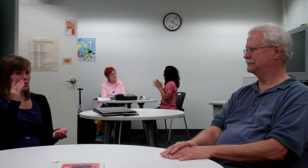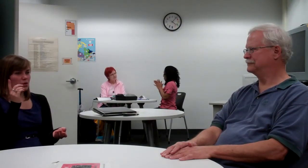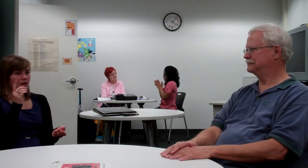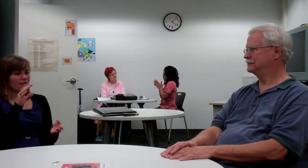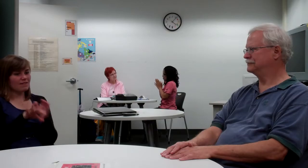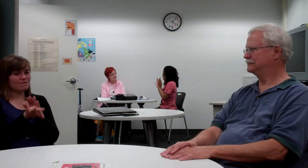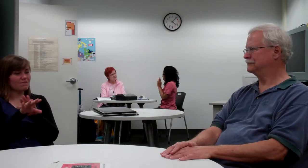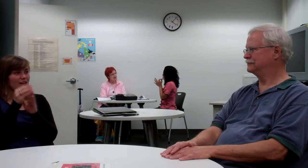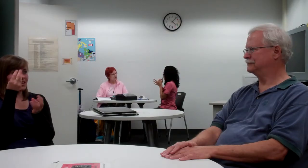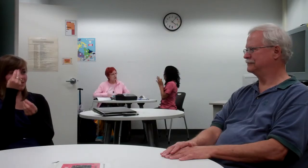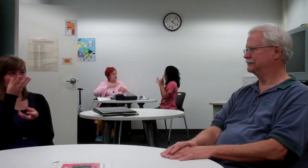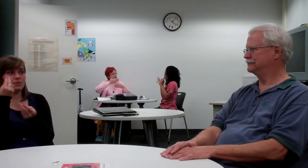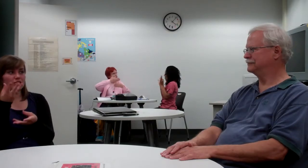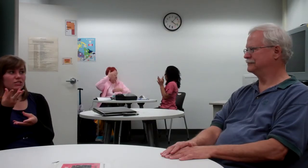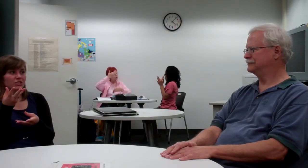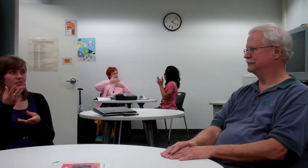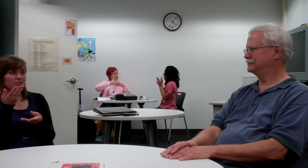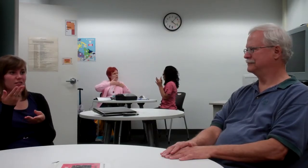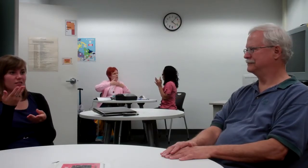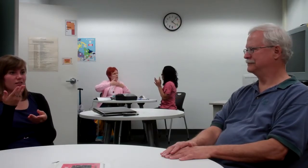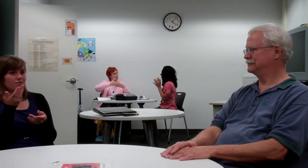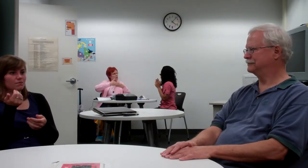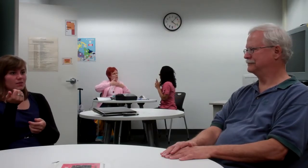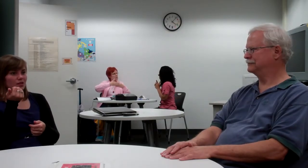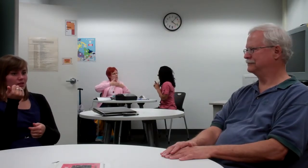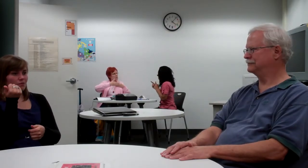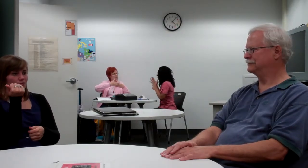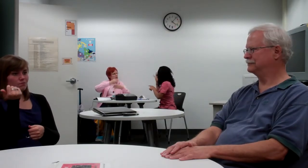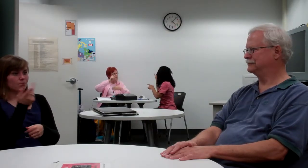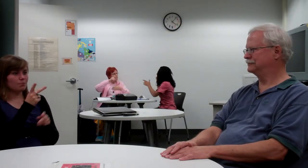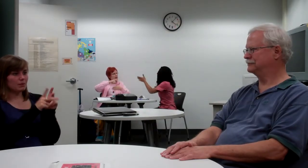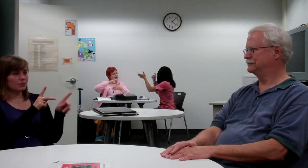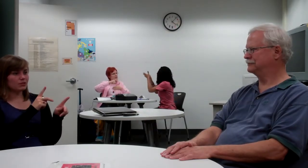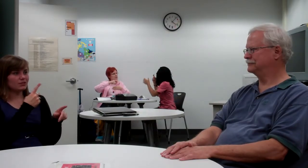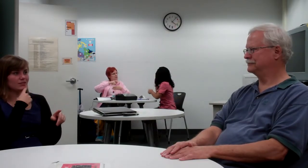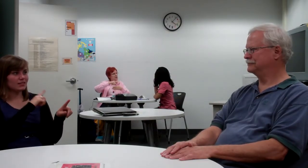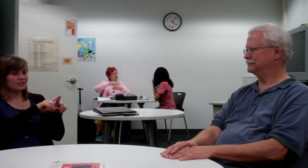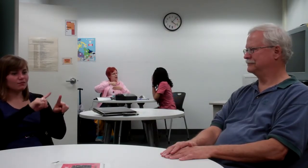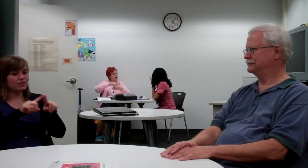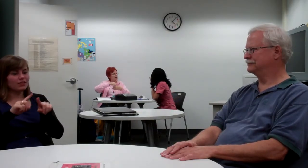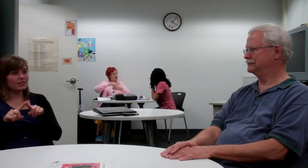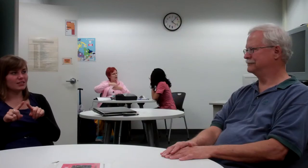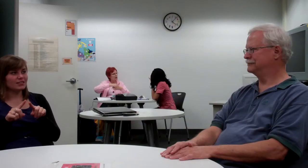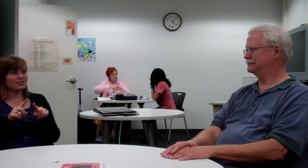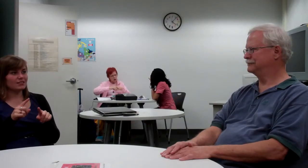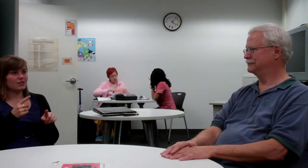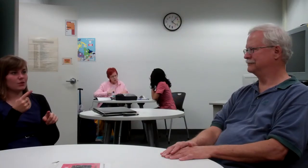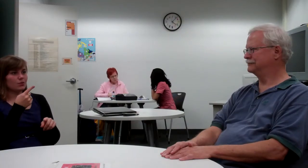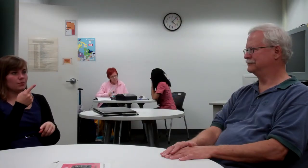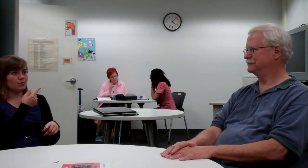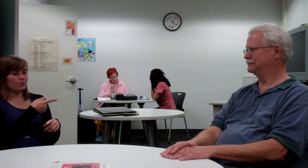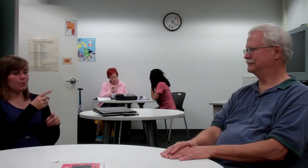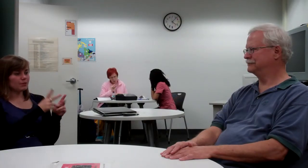information. Like, everyone says one thing, but then there's stuff that contradicts something else, and there's nothing